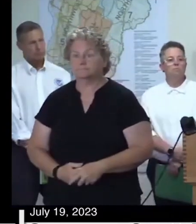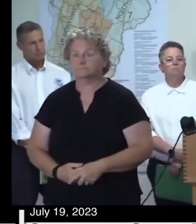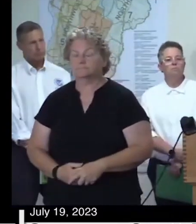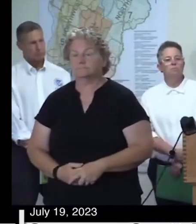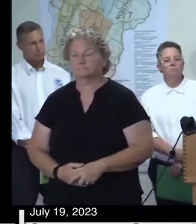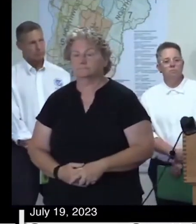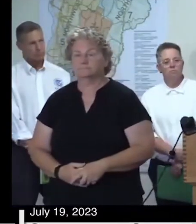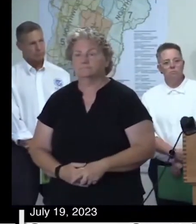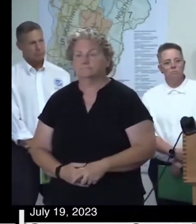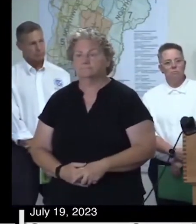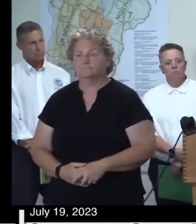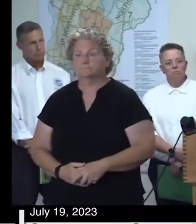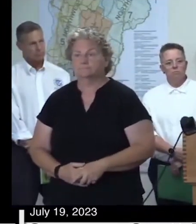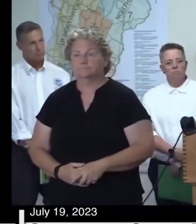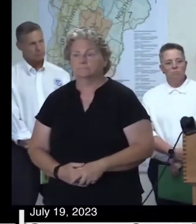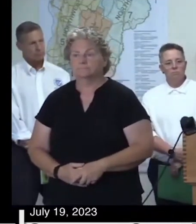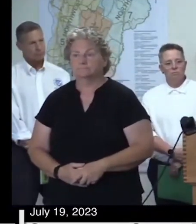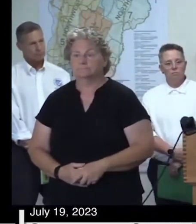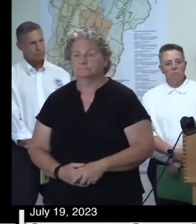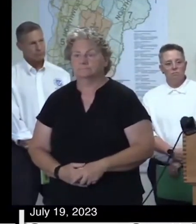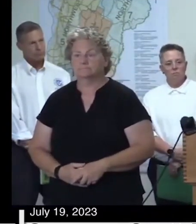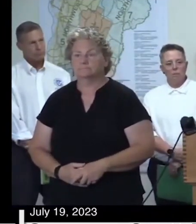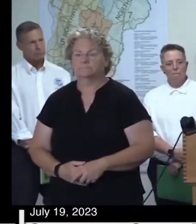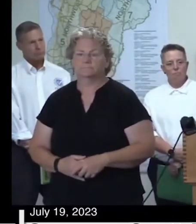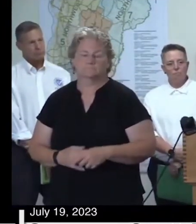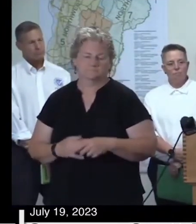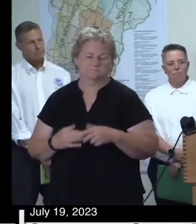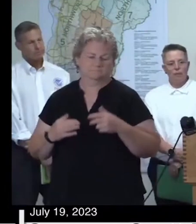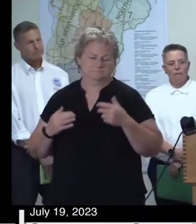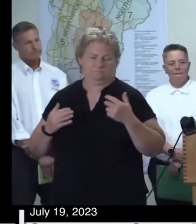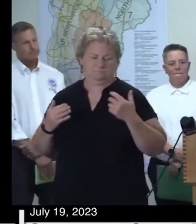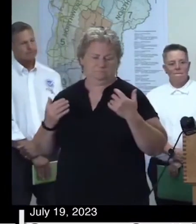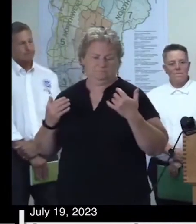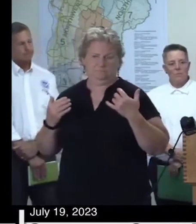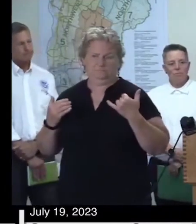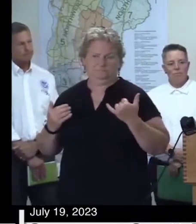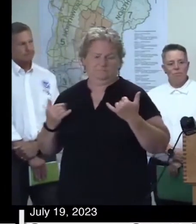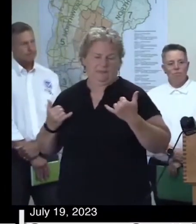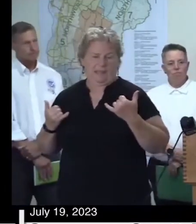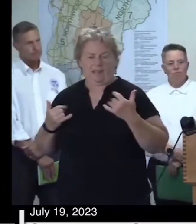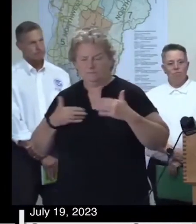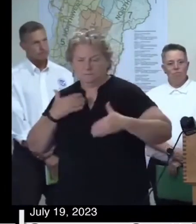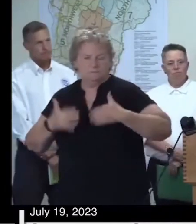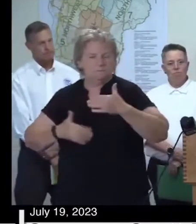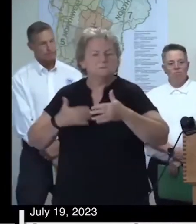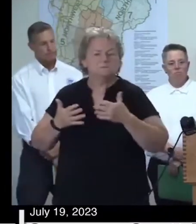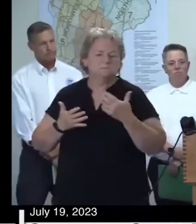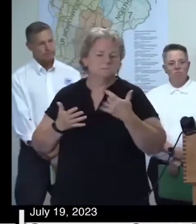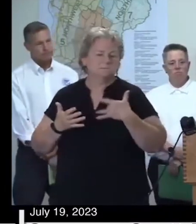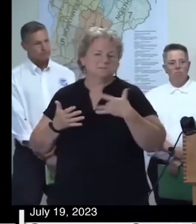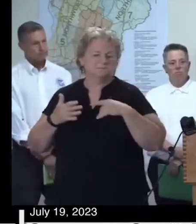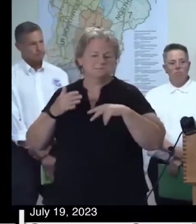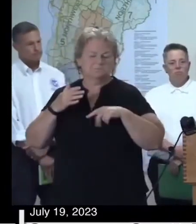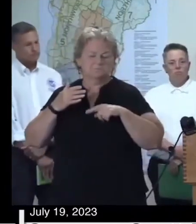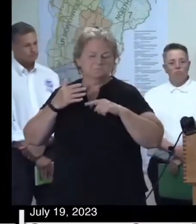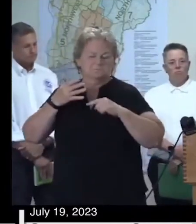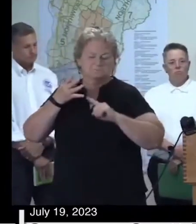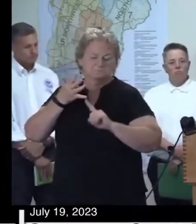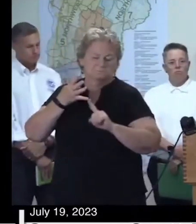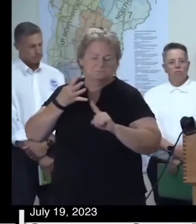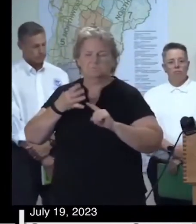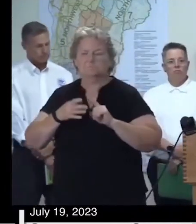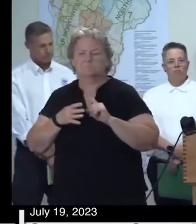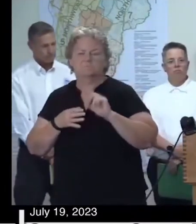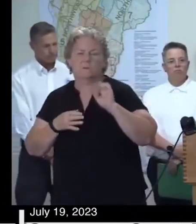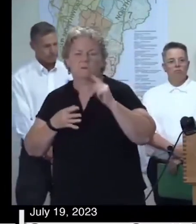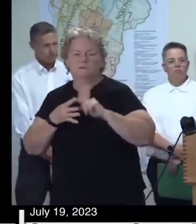at that point, probably trying to collect all we can before that meeting so we have a rough idea